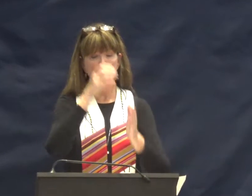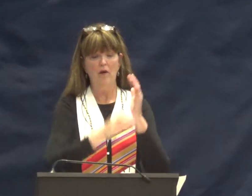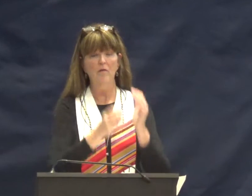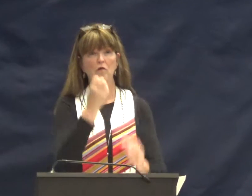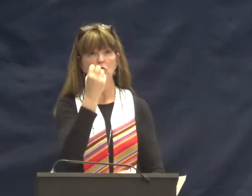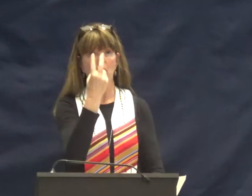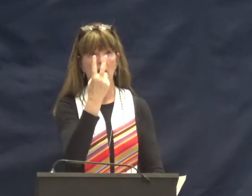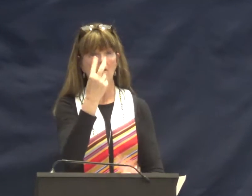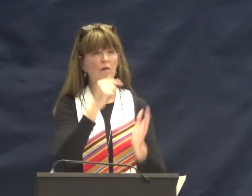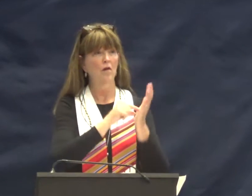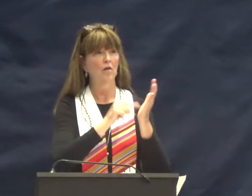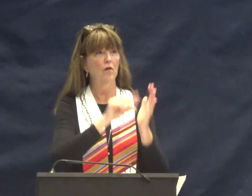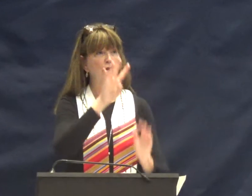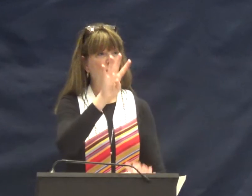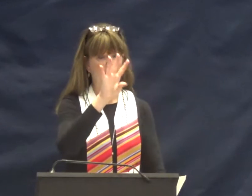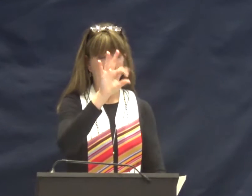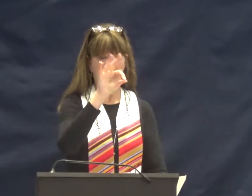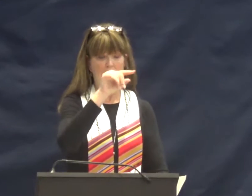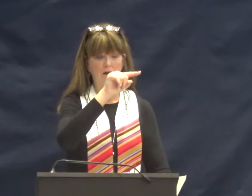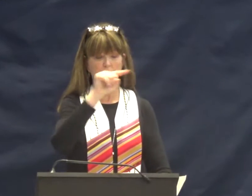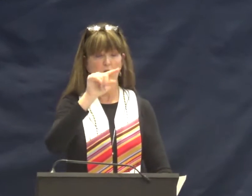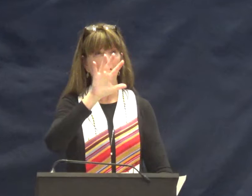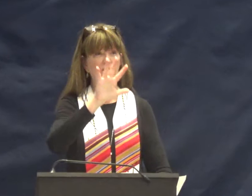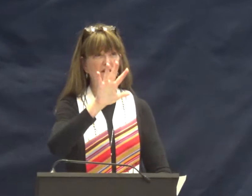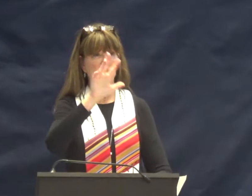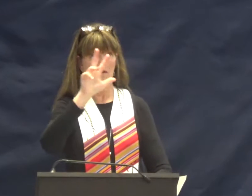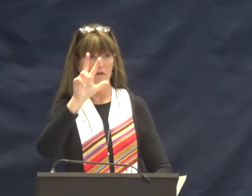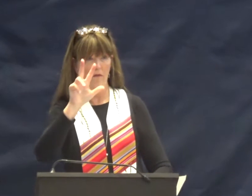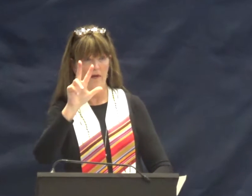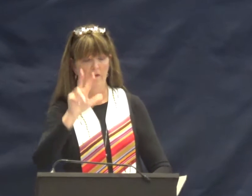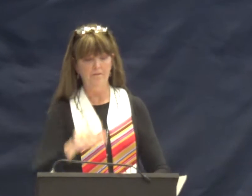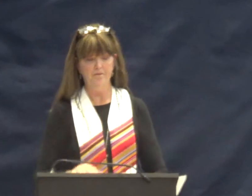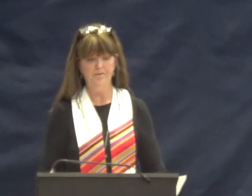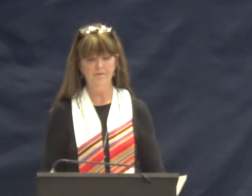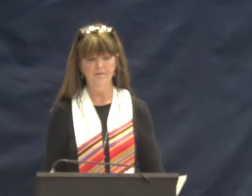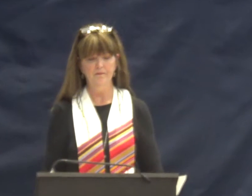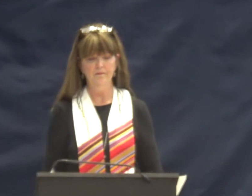I'll be reading scripture from Luke, chapter 12, verses 49 through 53.